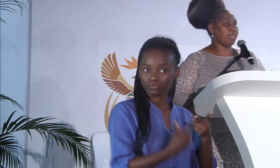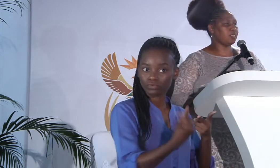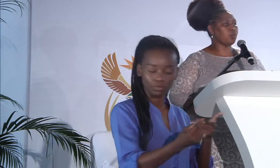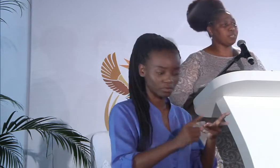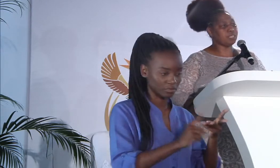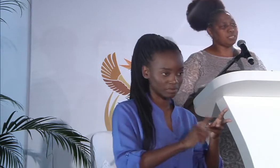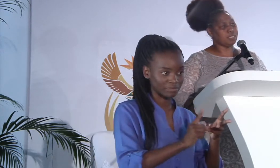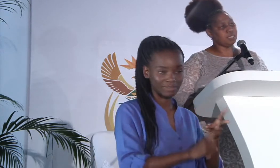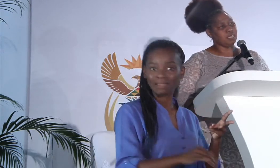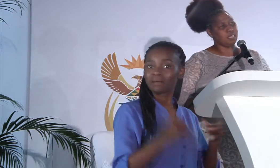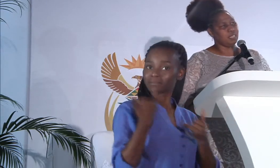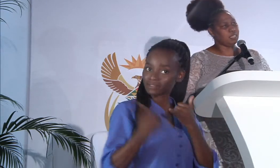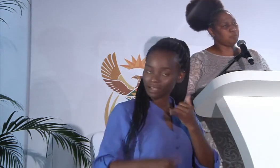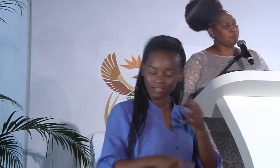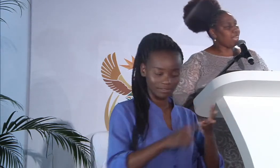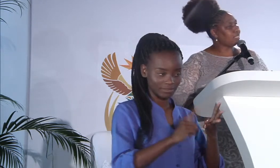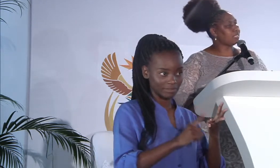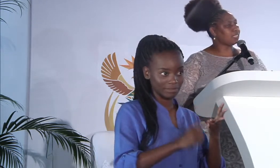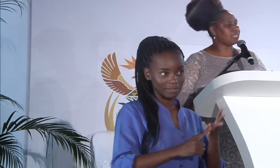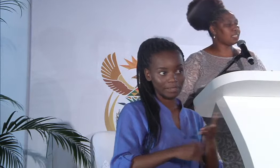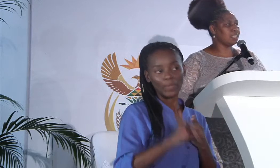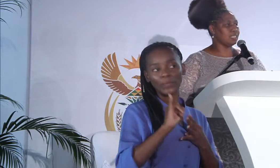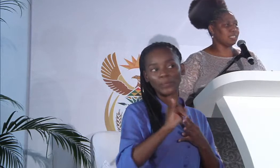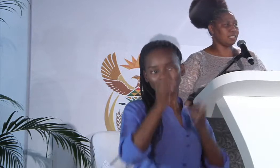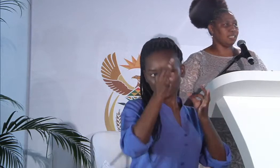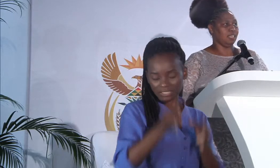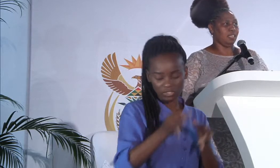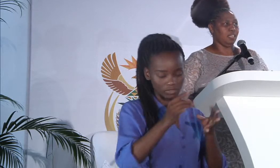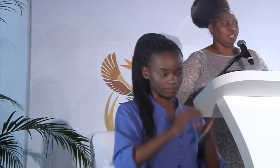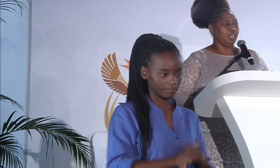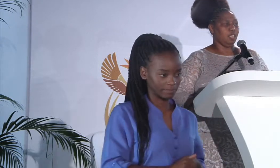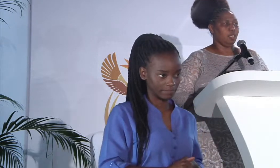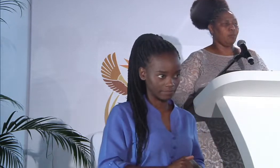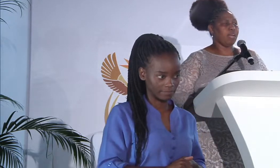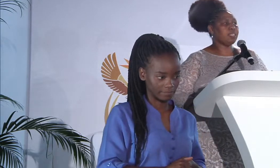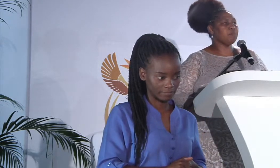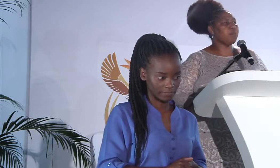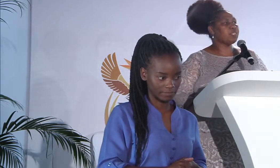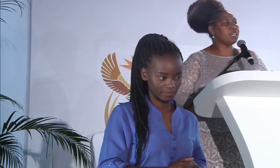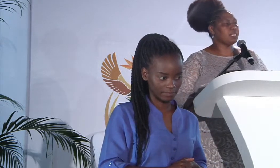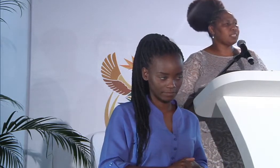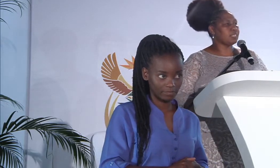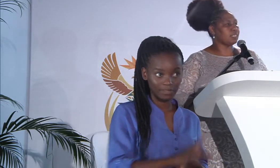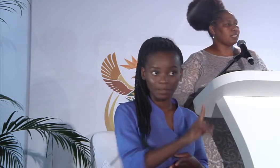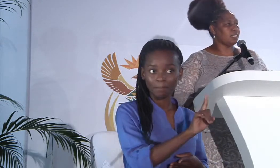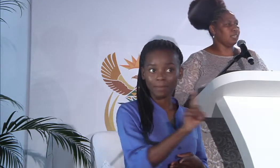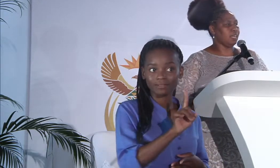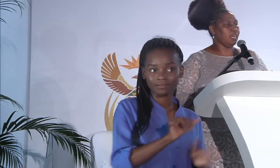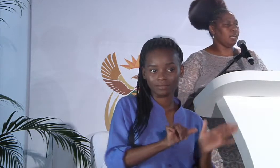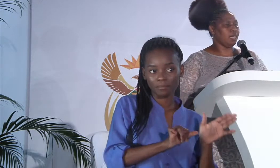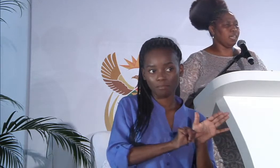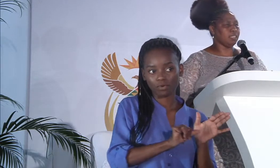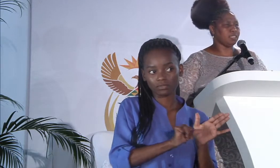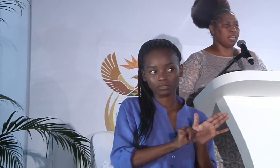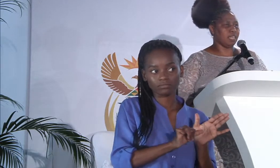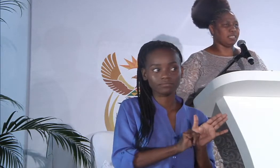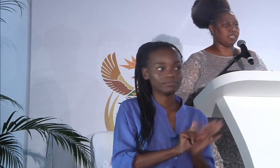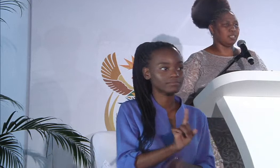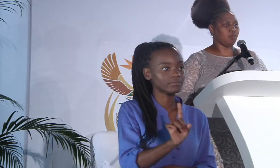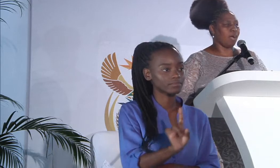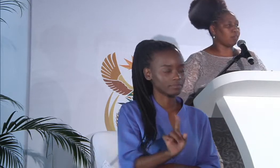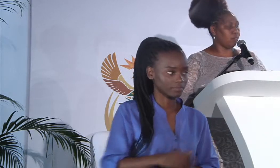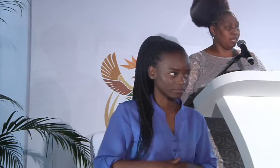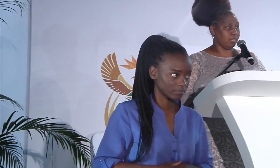bad choices, there's bad decisions. What is important is that